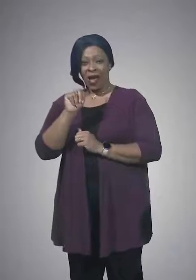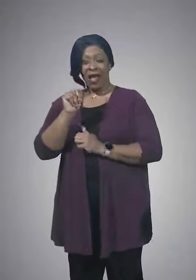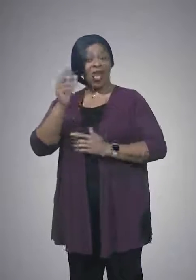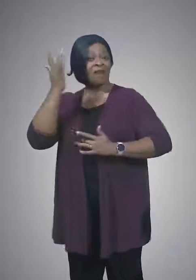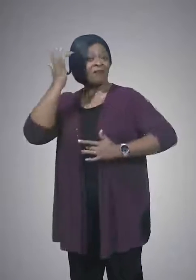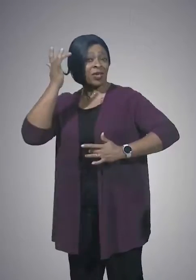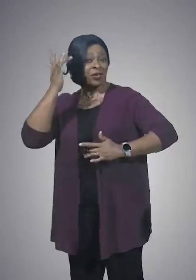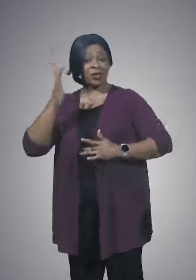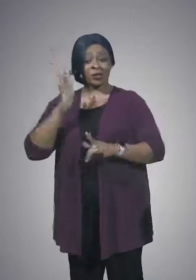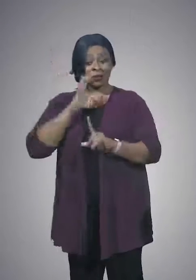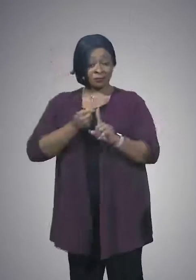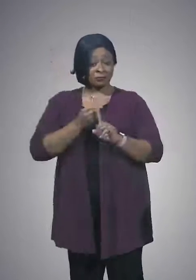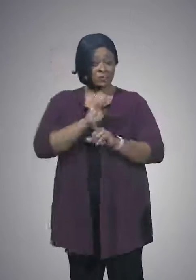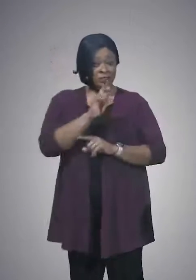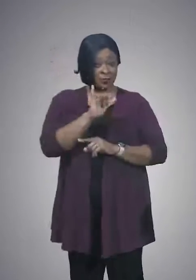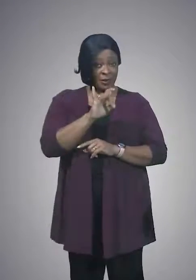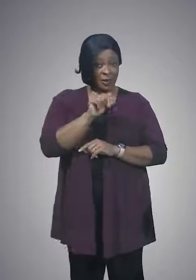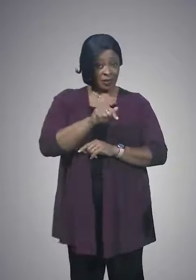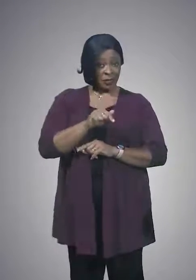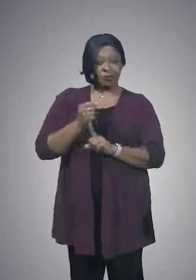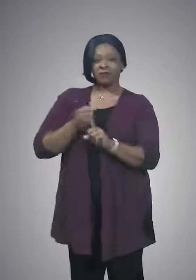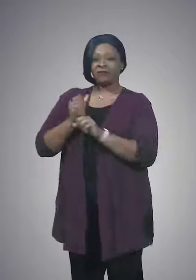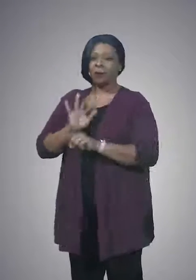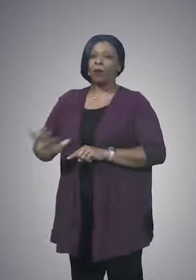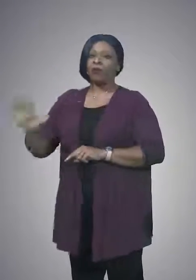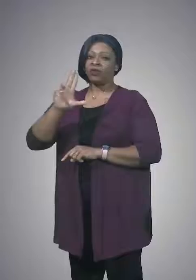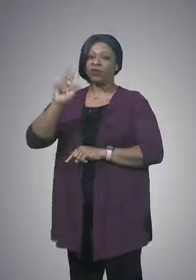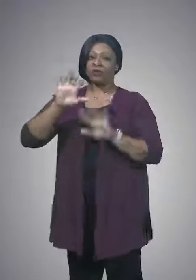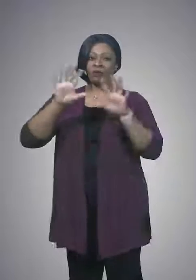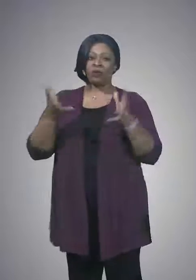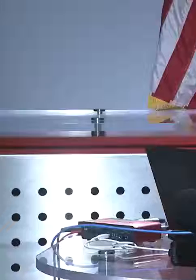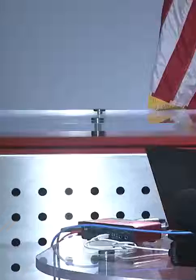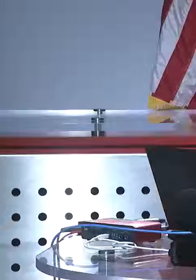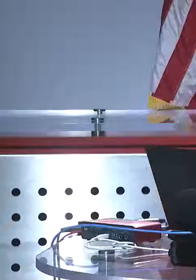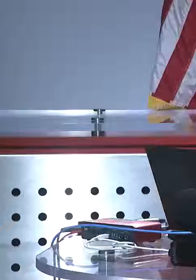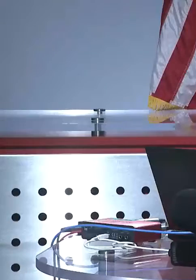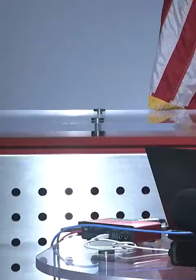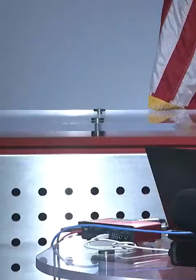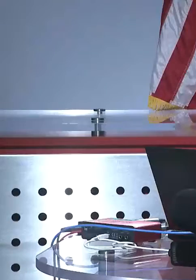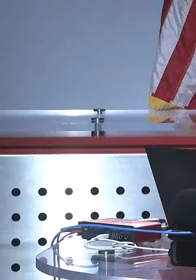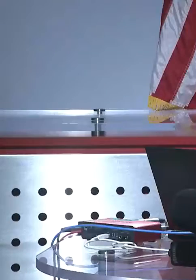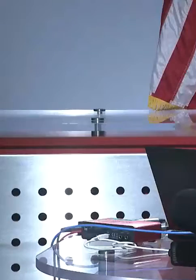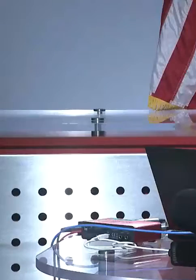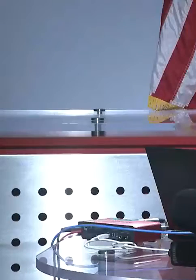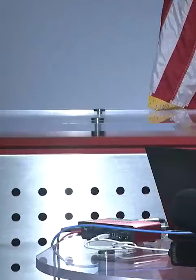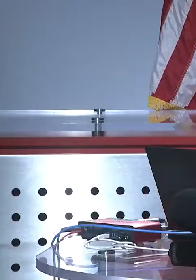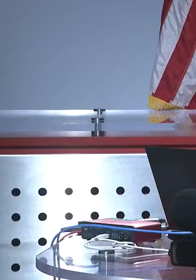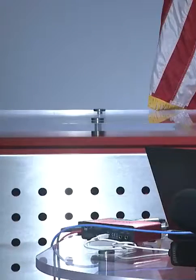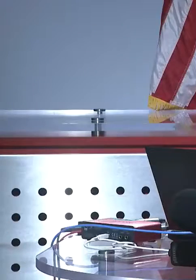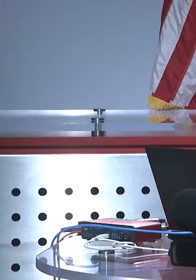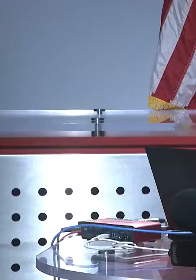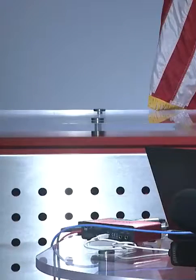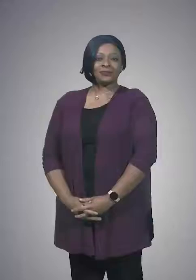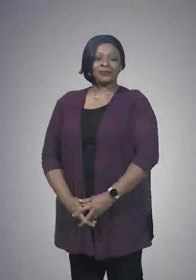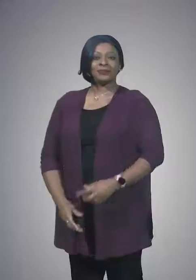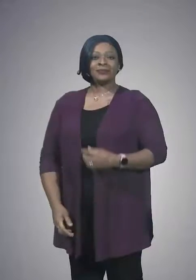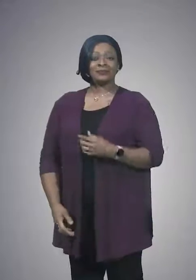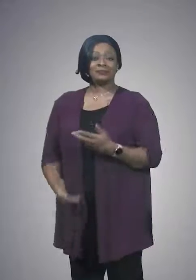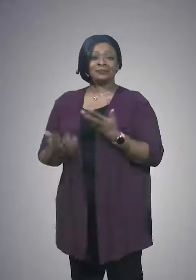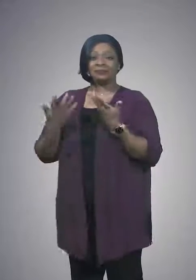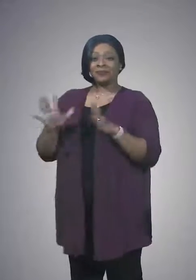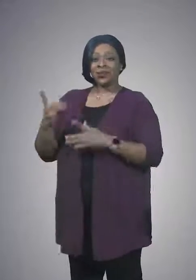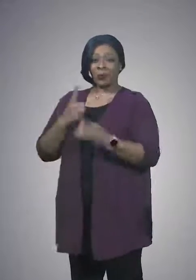not only affect Shelby County, but will affect the U.S. overall. That was our only question today, so I'll send it back for closing